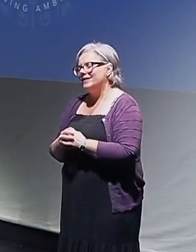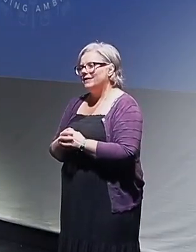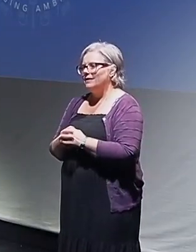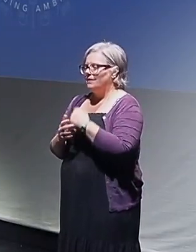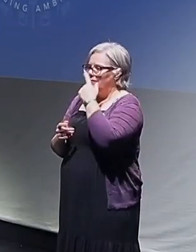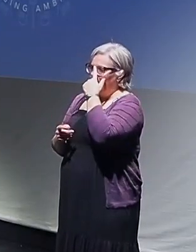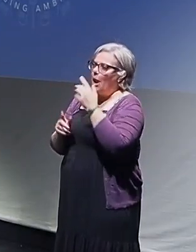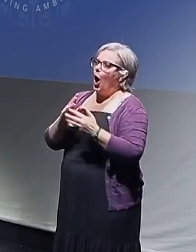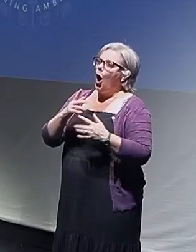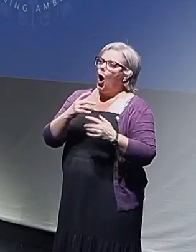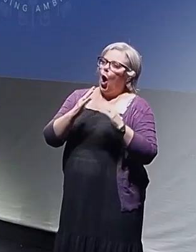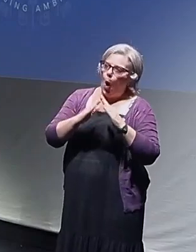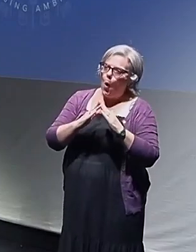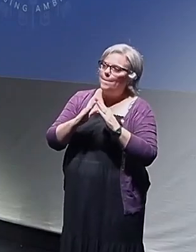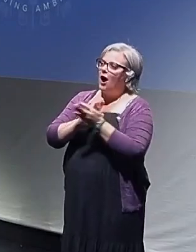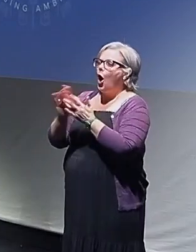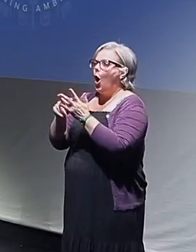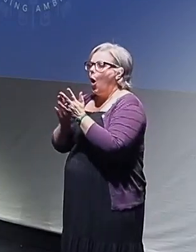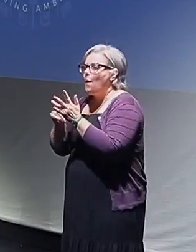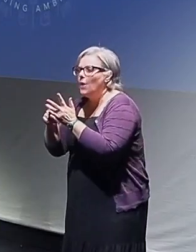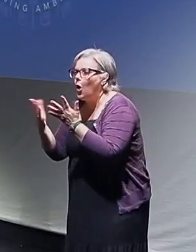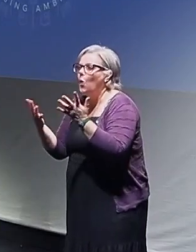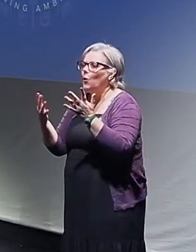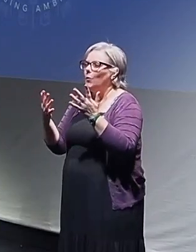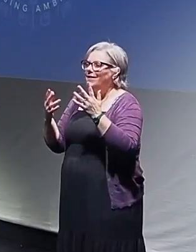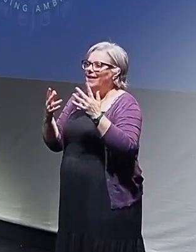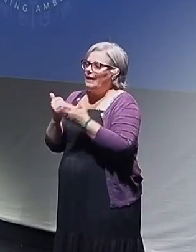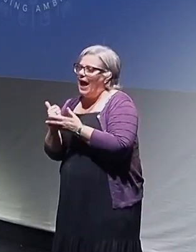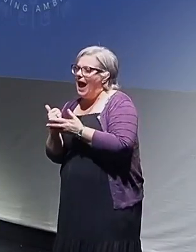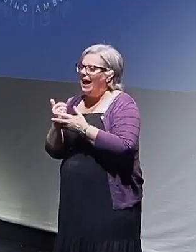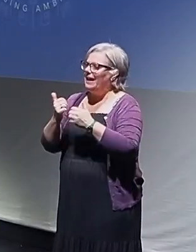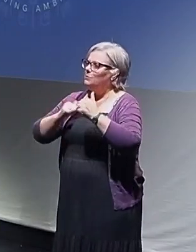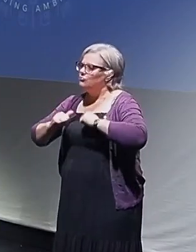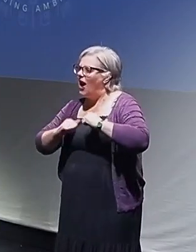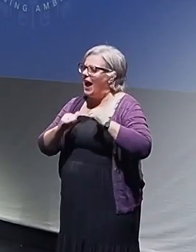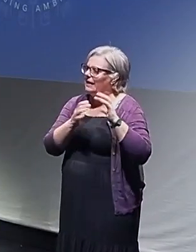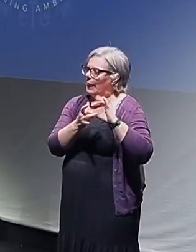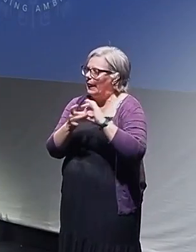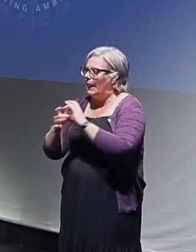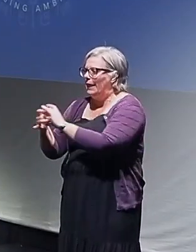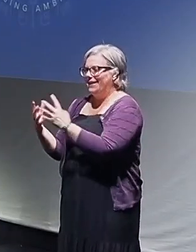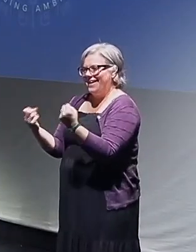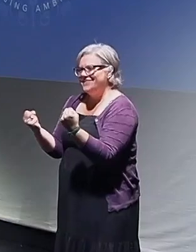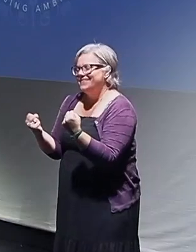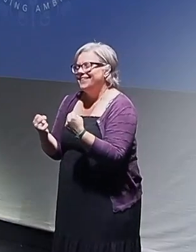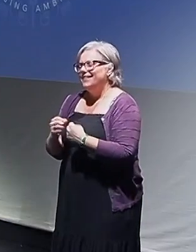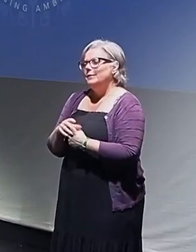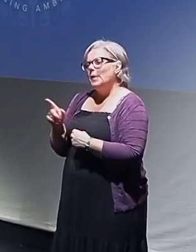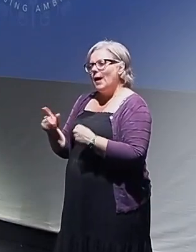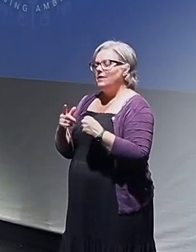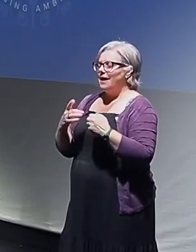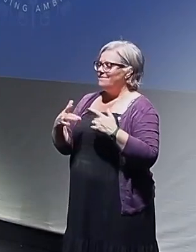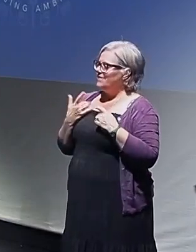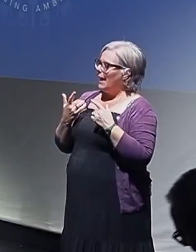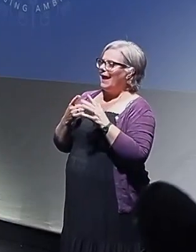pride energy, but the home is so important, the home, but feeling